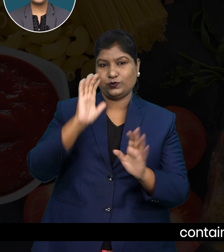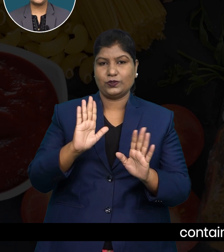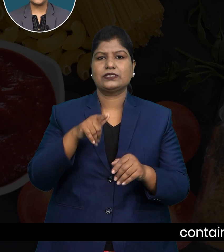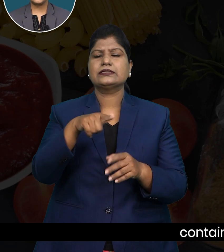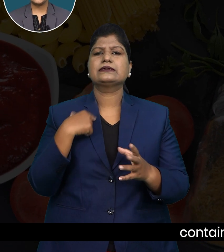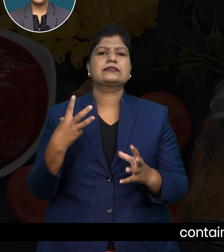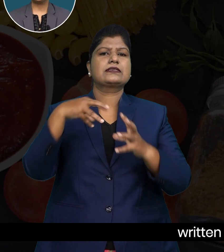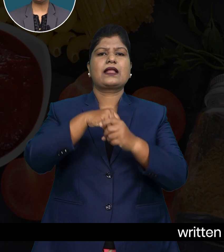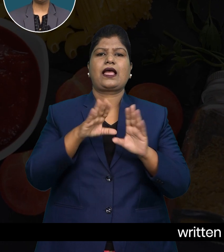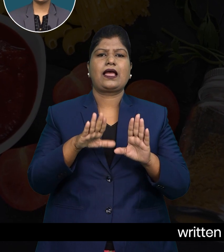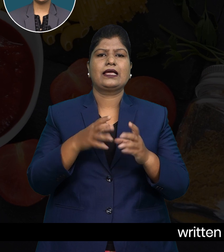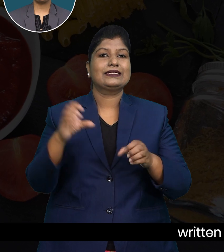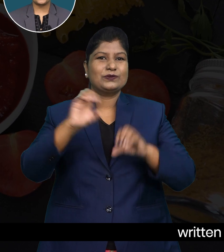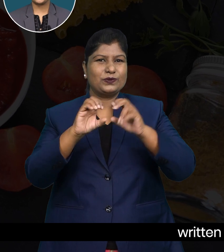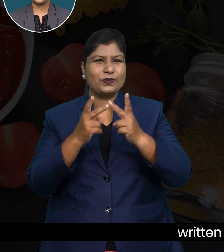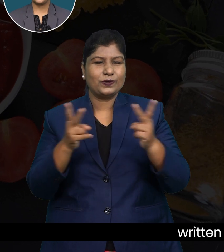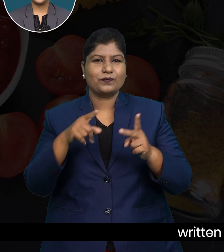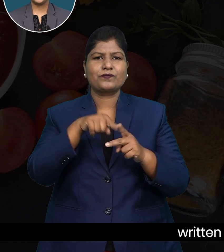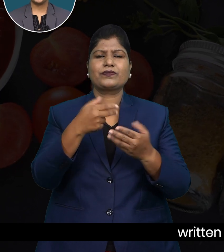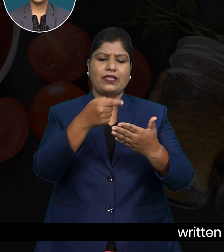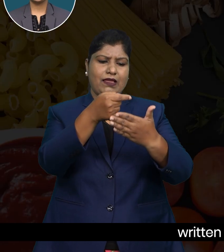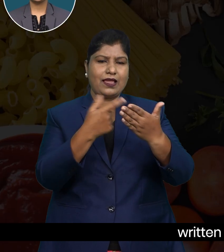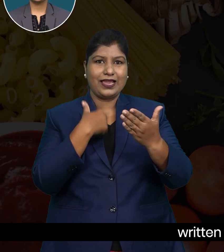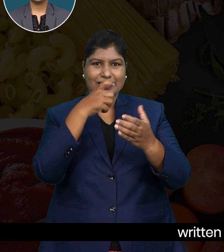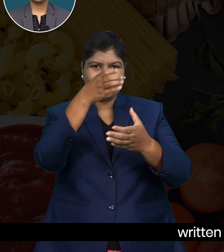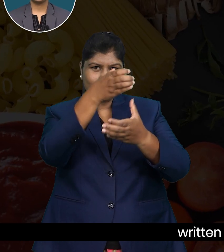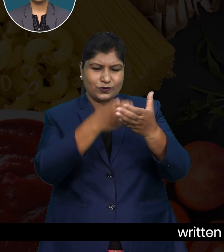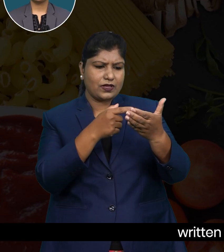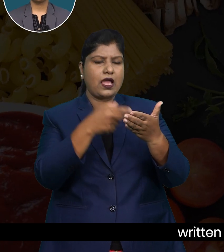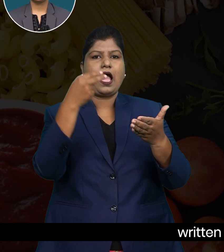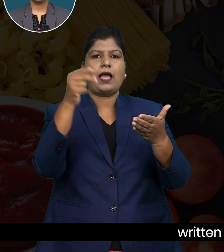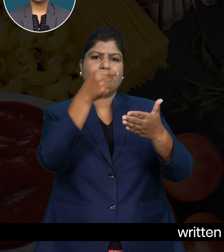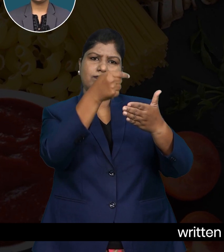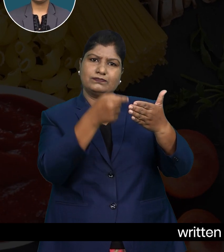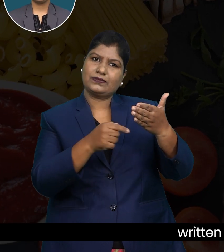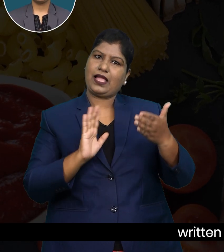the ingredients written on their packets.